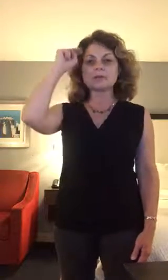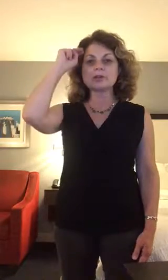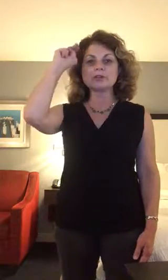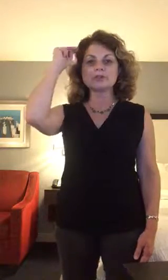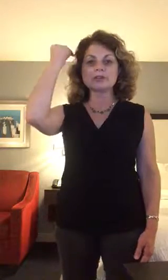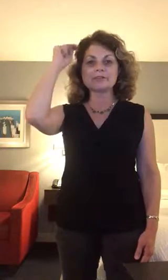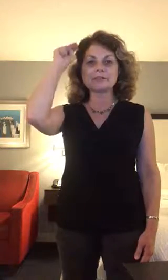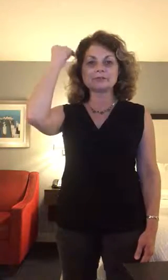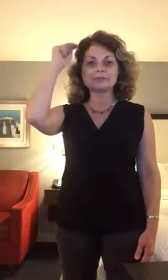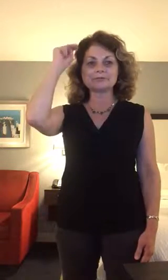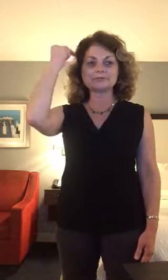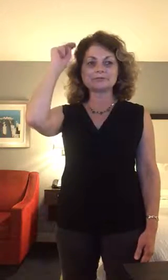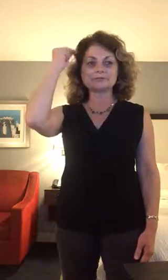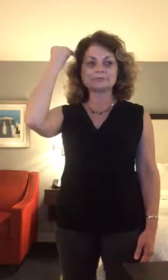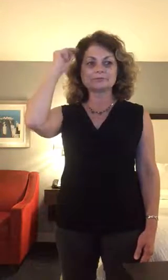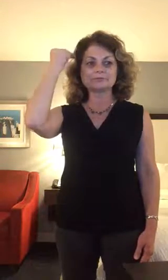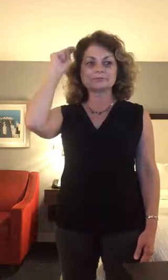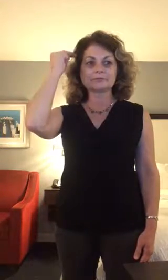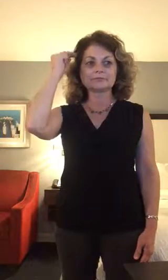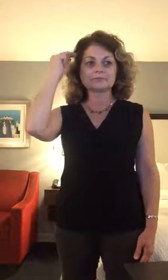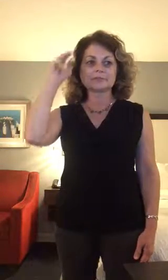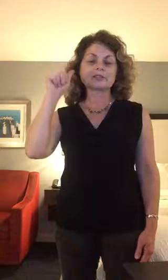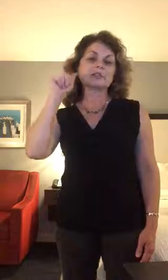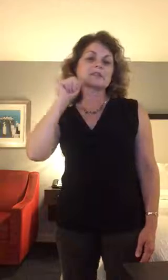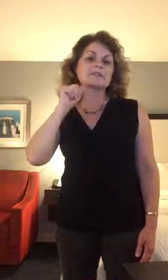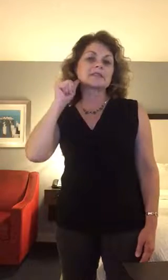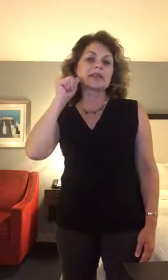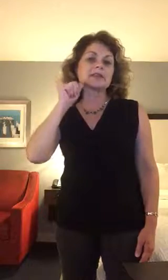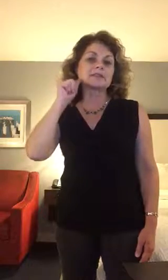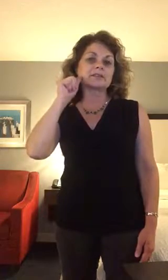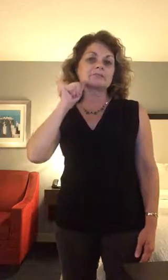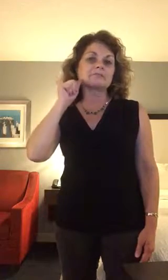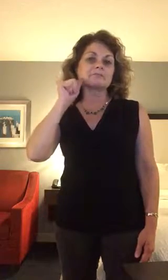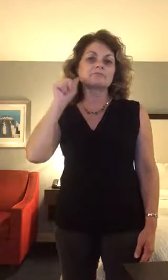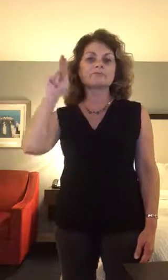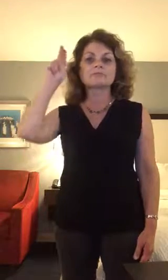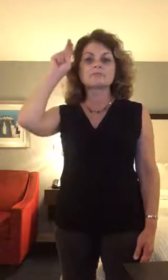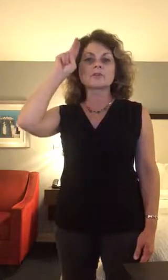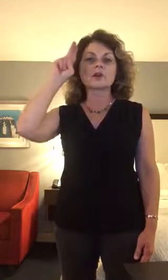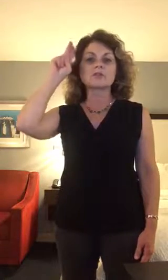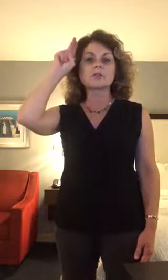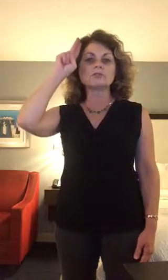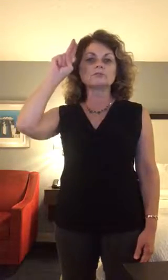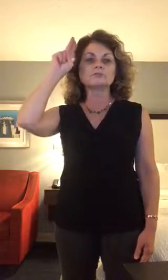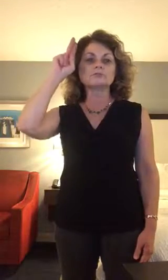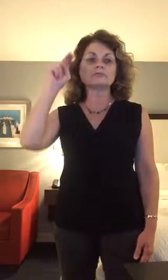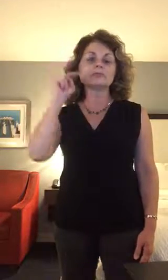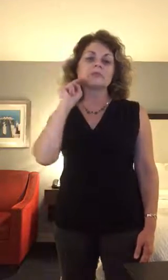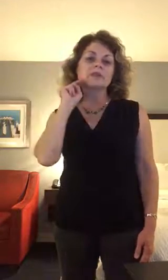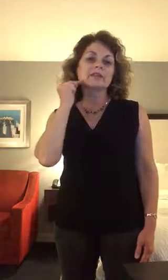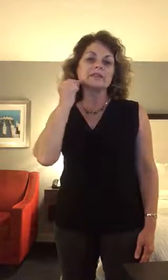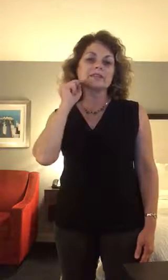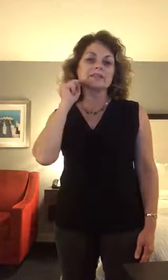and up here for nephew. So this is aunt, uncle,